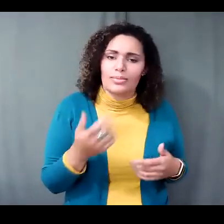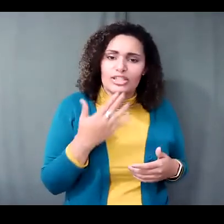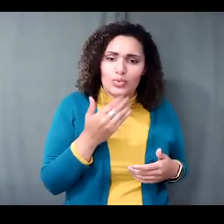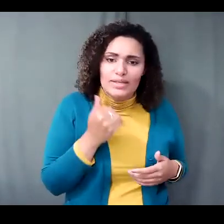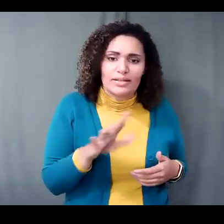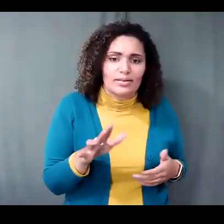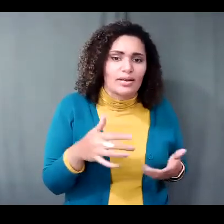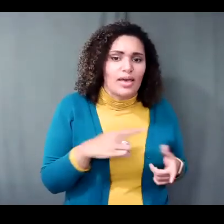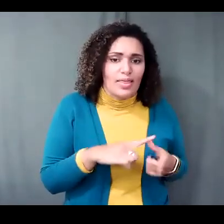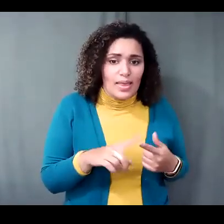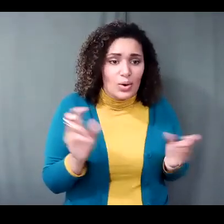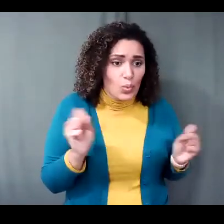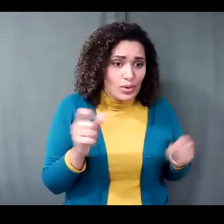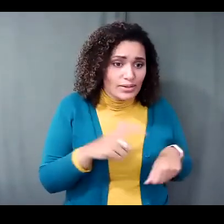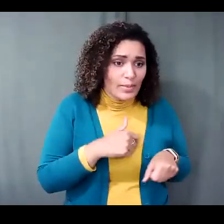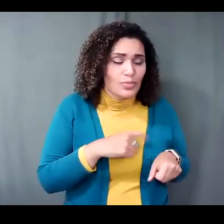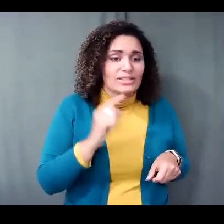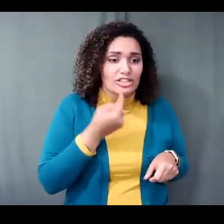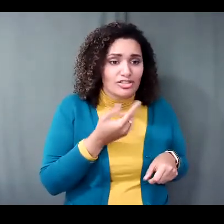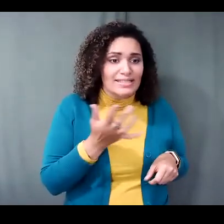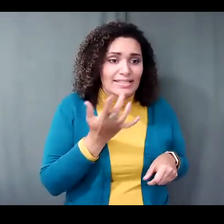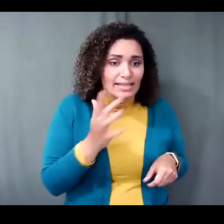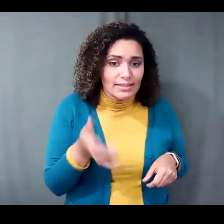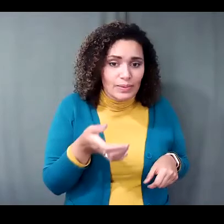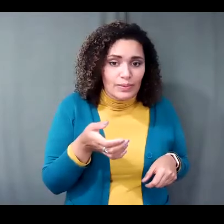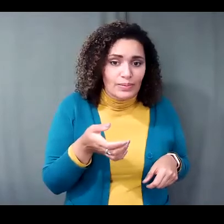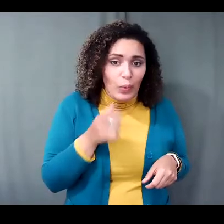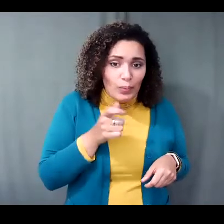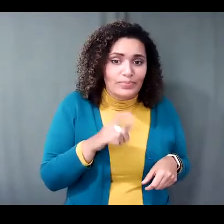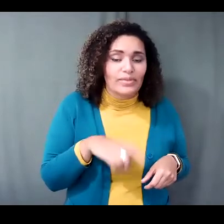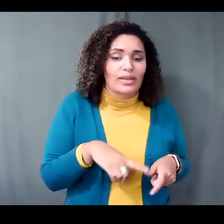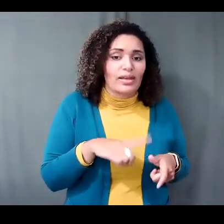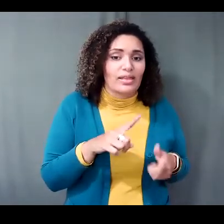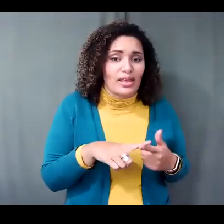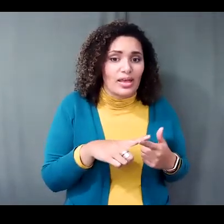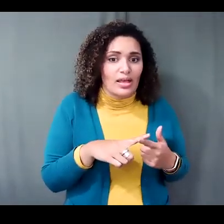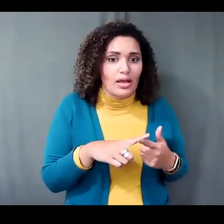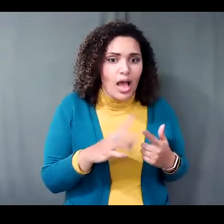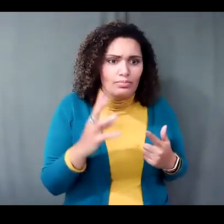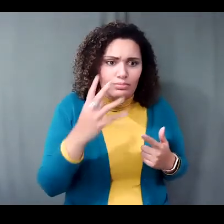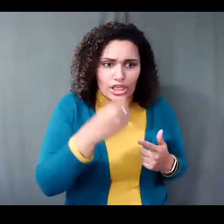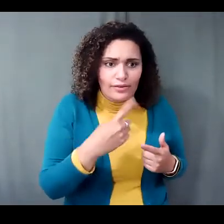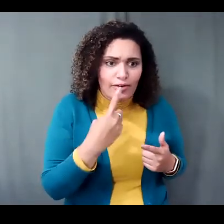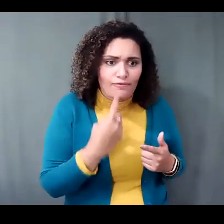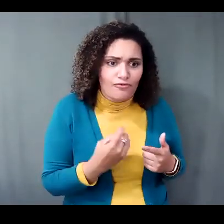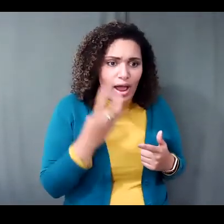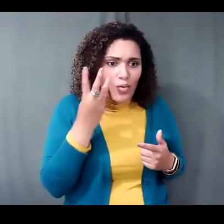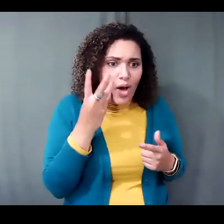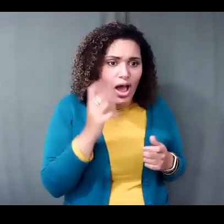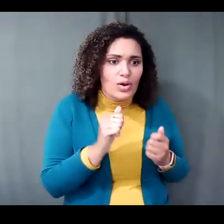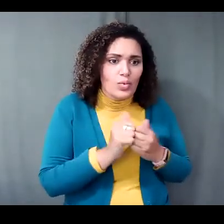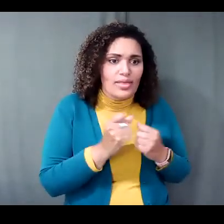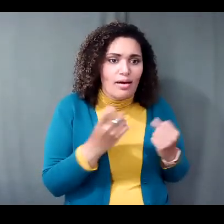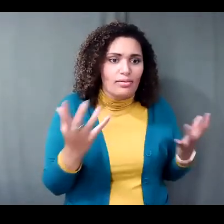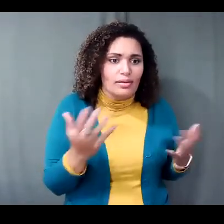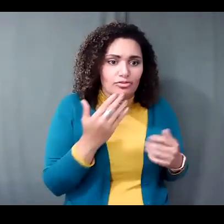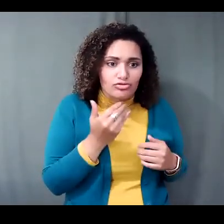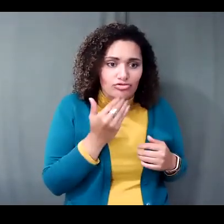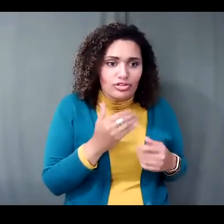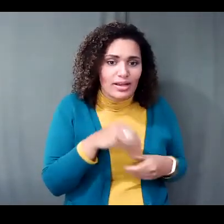fine. And in the winter, when we really did our serious tasting, realized we had a beautiful red wine with a whole bunch of residual sugar in it. And